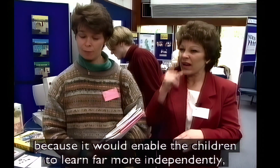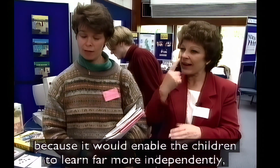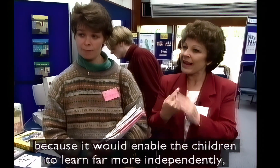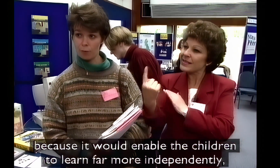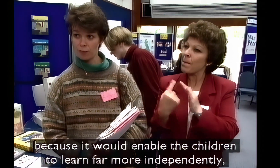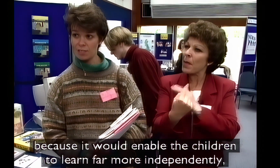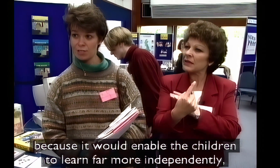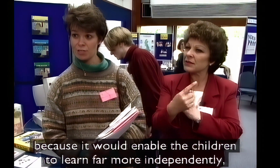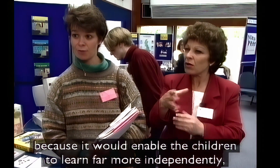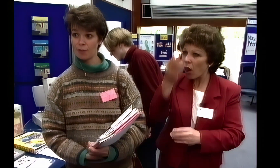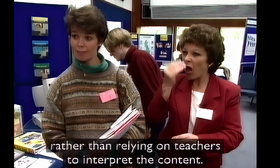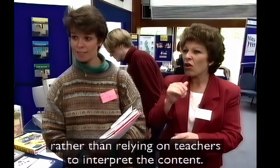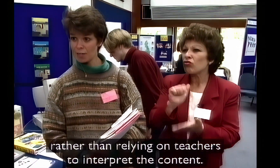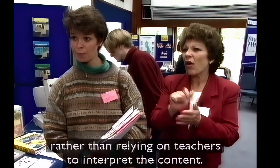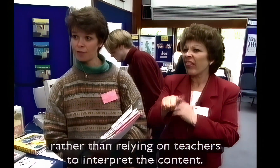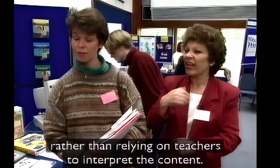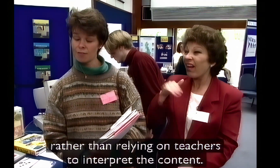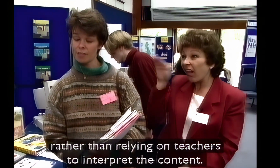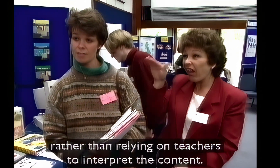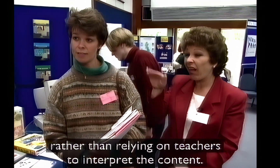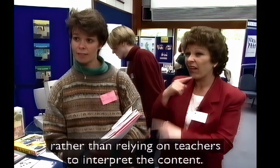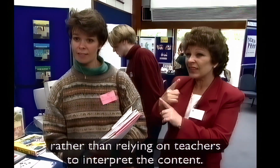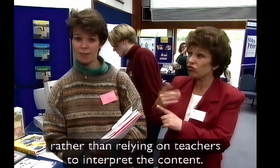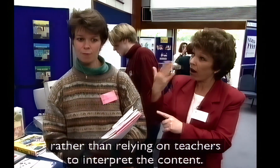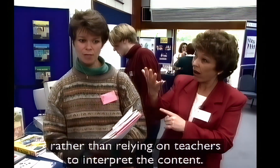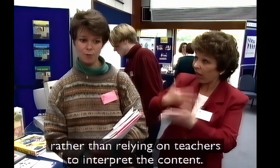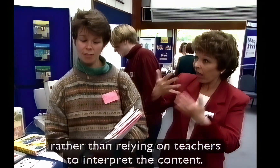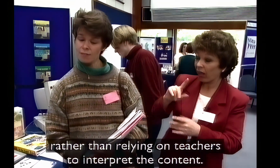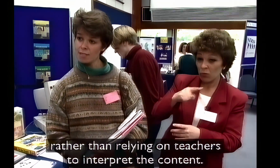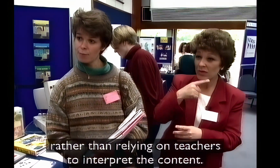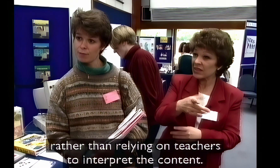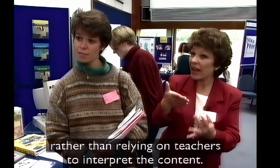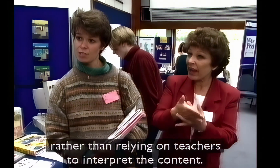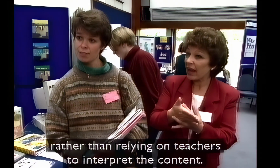reliant more on the teachers to interpret the content. It would give them much more self-esteem and prestige, I think.